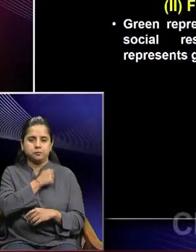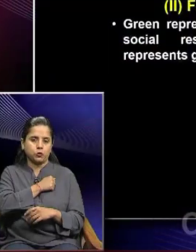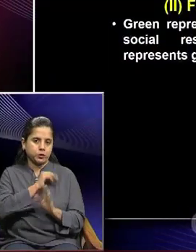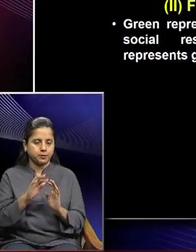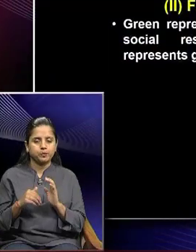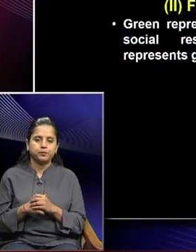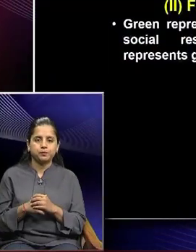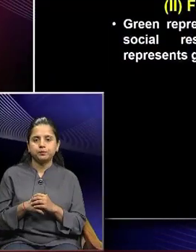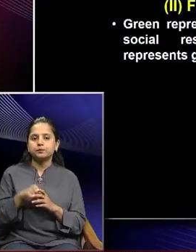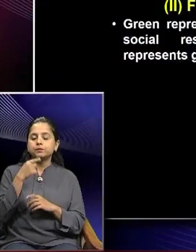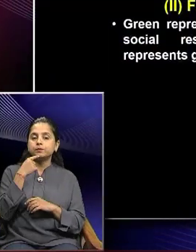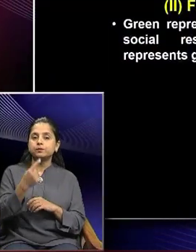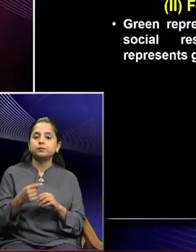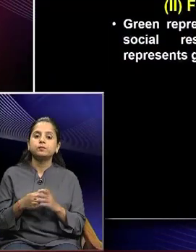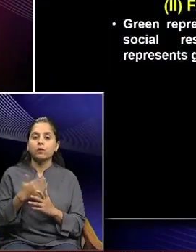Green is